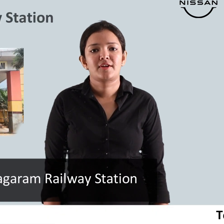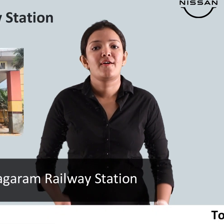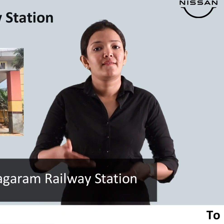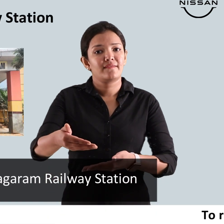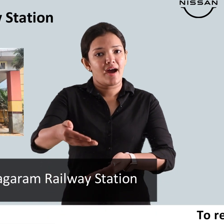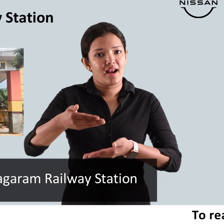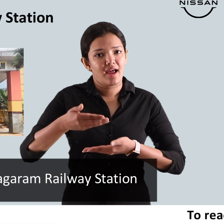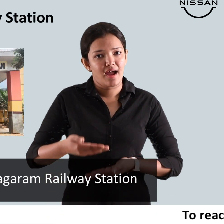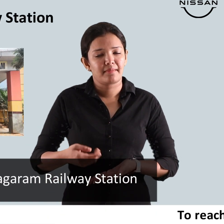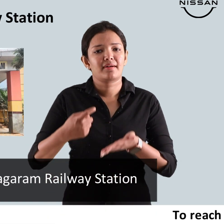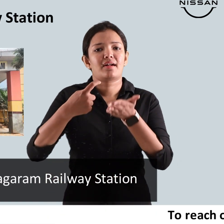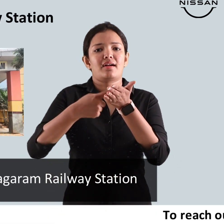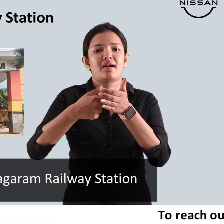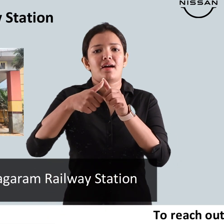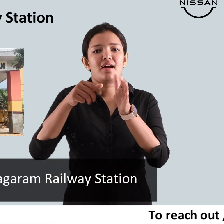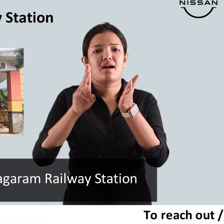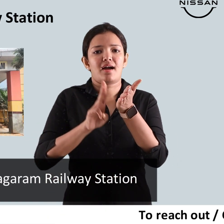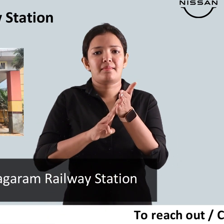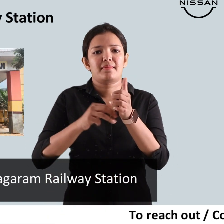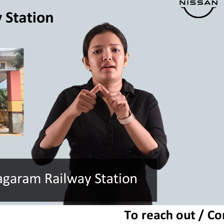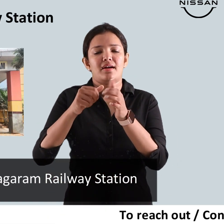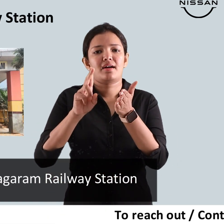Welcome to Ramanagaram Railway Station.